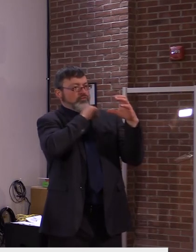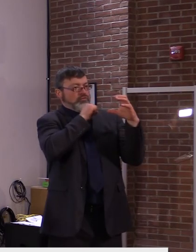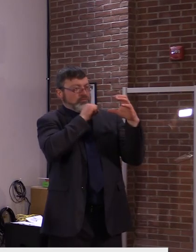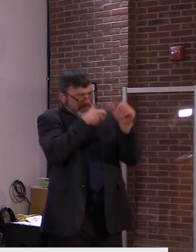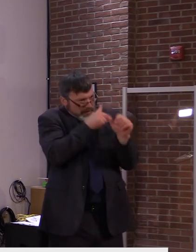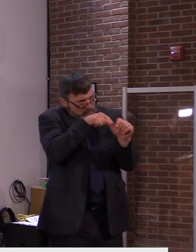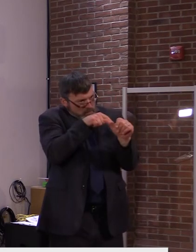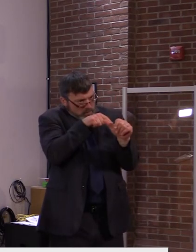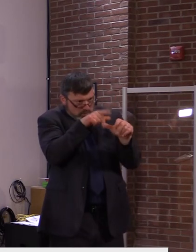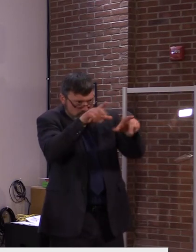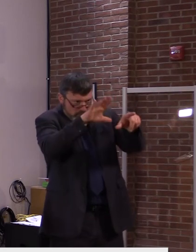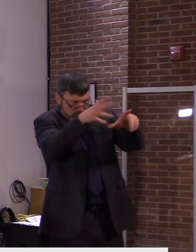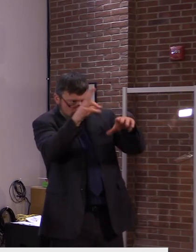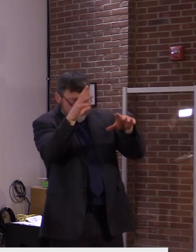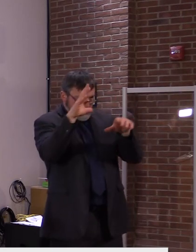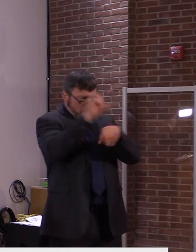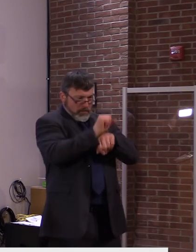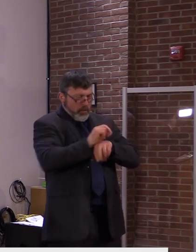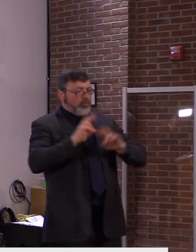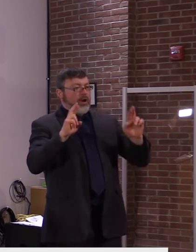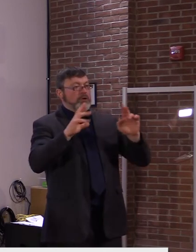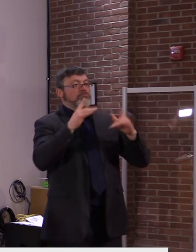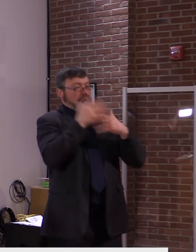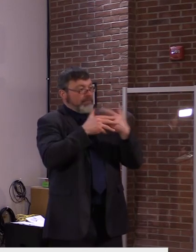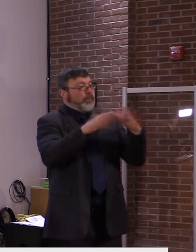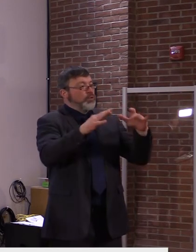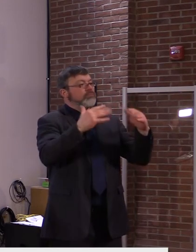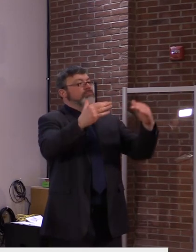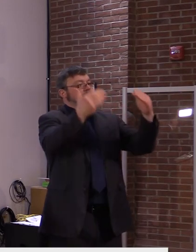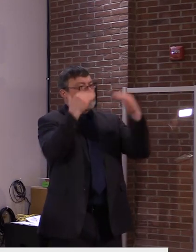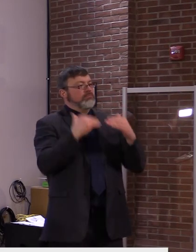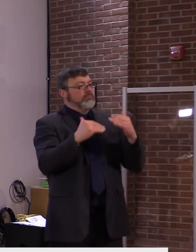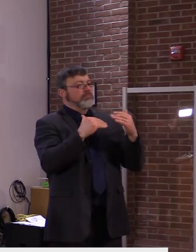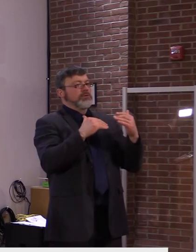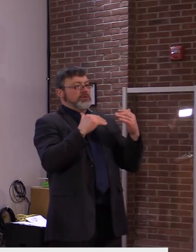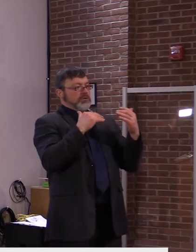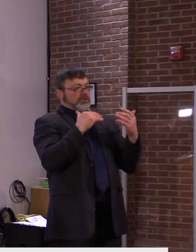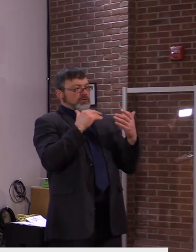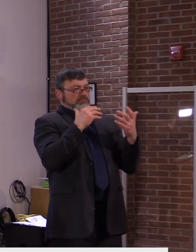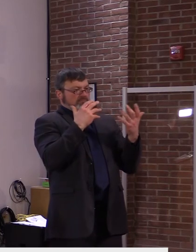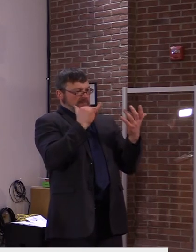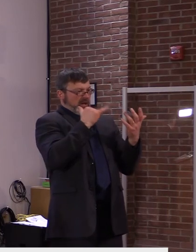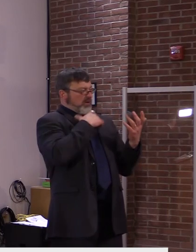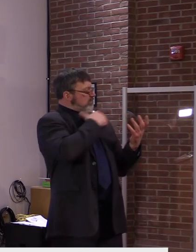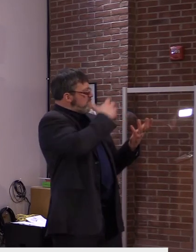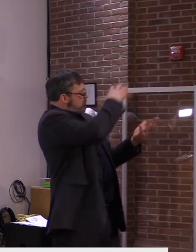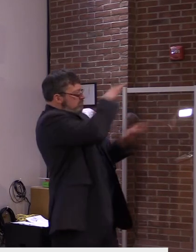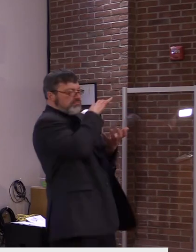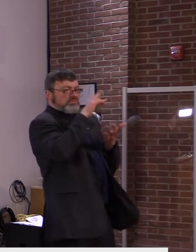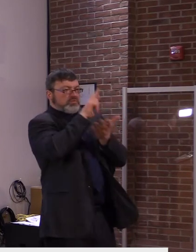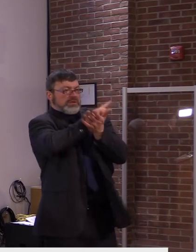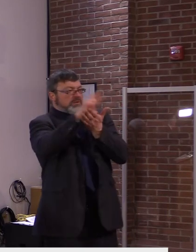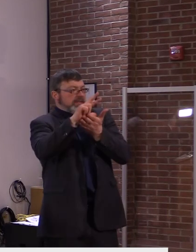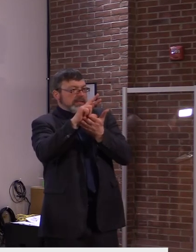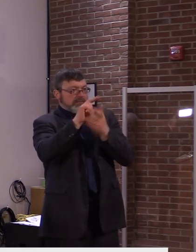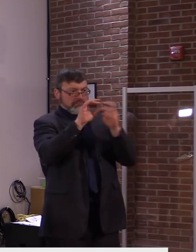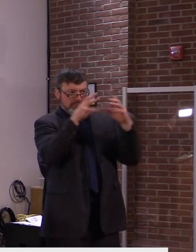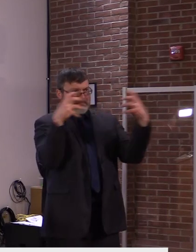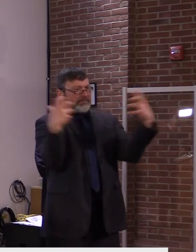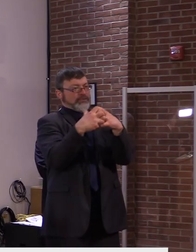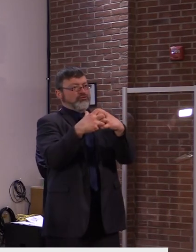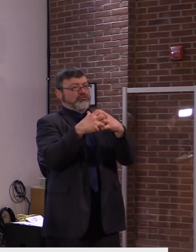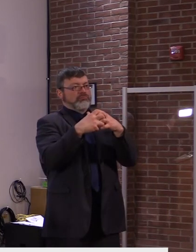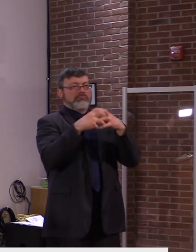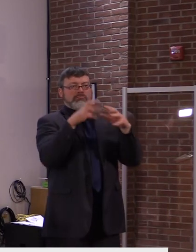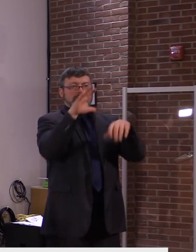three-week supply that they've continued to advocate for on the federal level, giving us that continuity. This gives